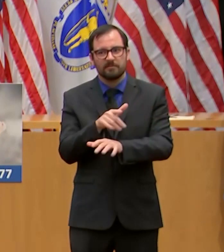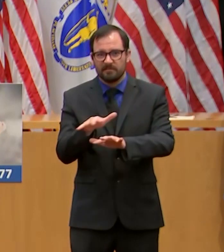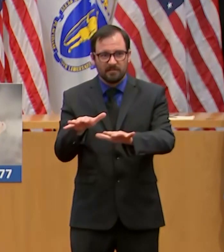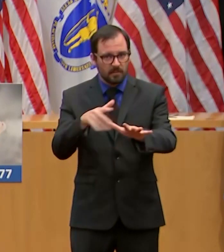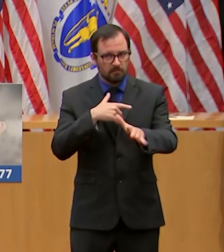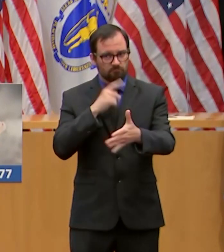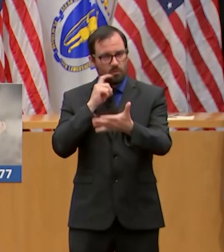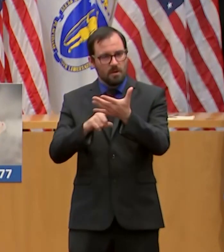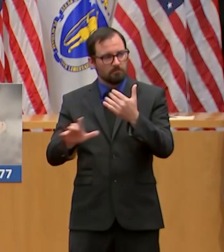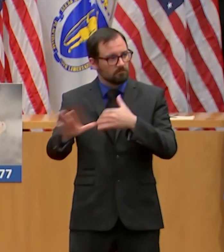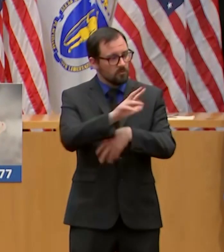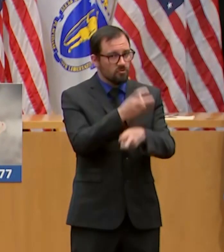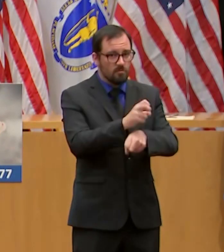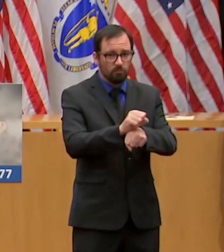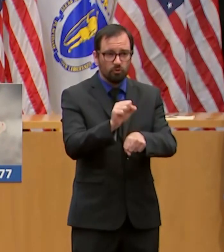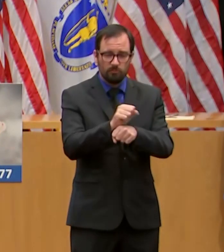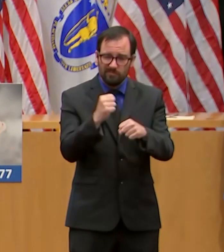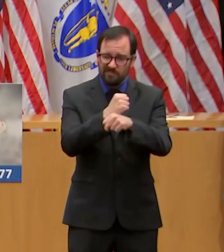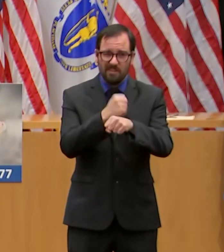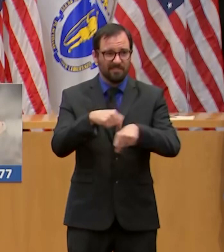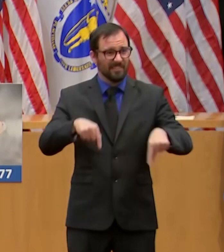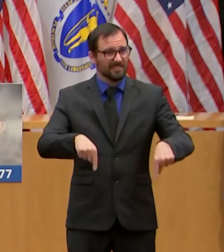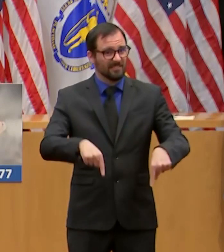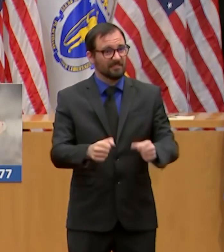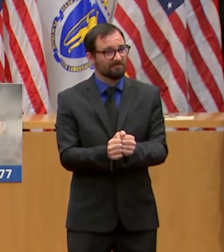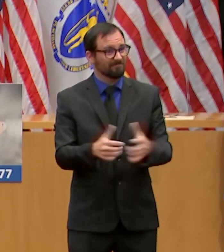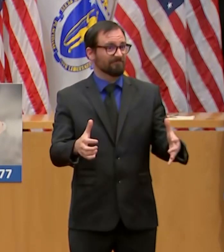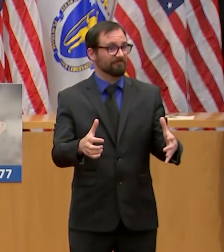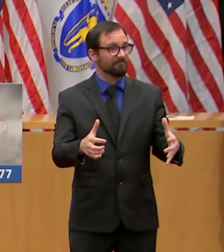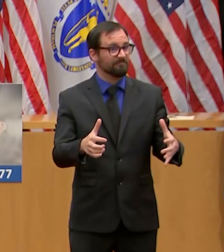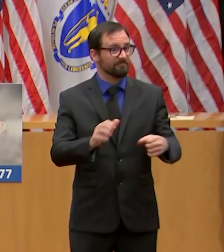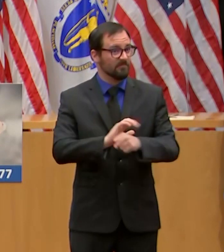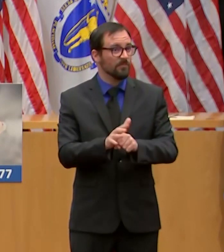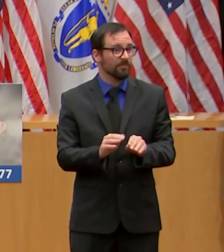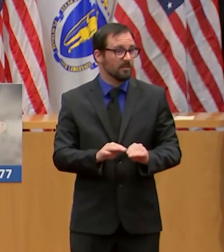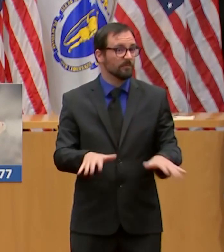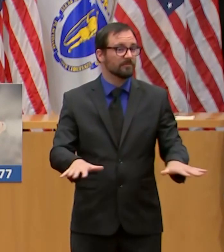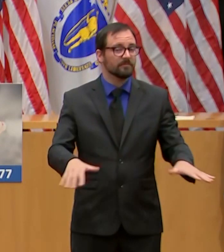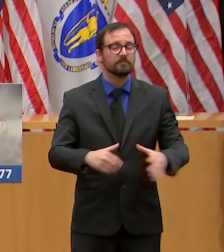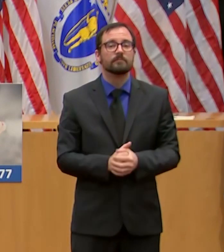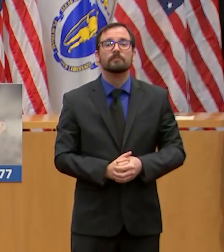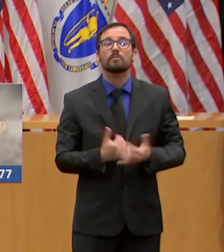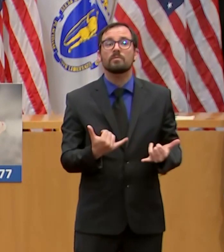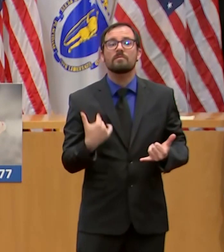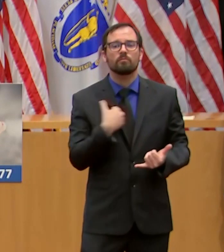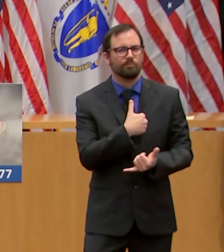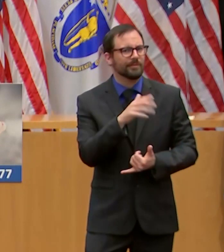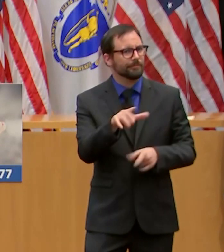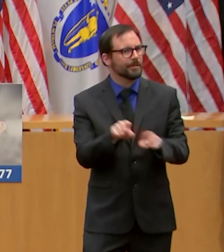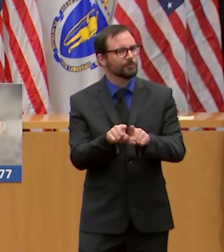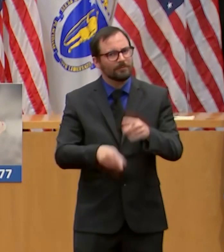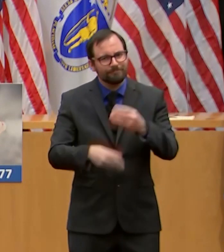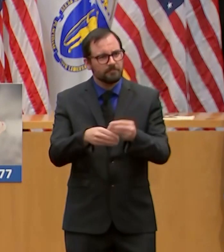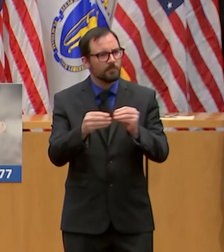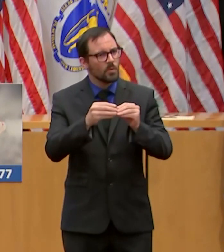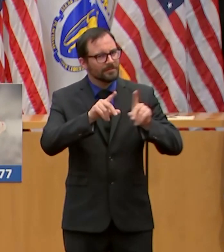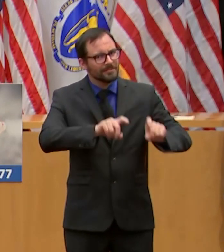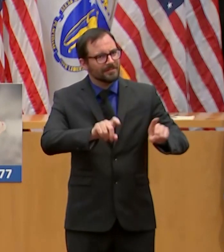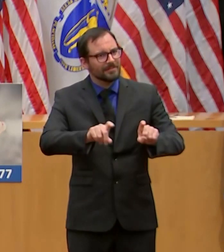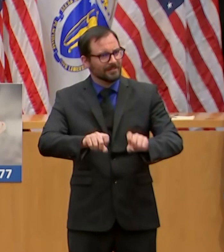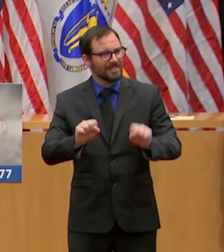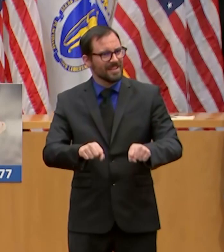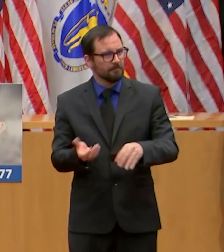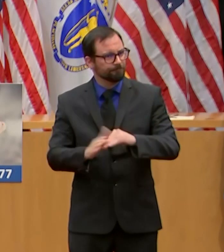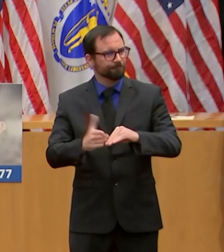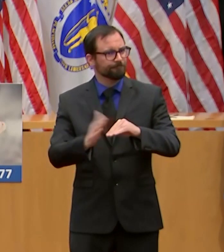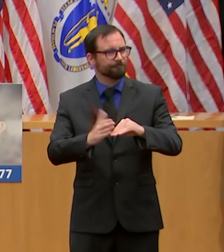to a significant increase in testing capacity and output. And Partners, I think, as many of you know, because both the Lieutenant Governor, Secretary